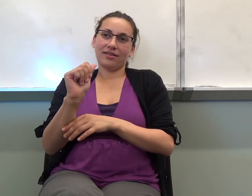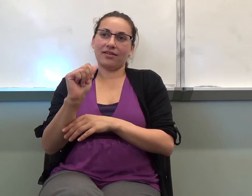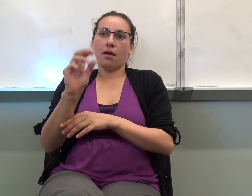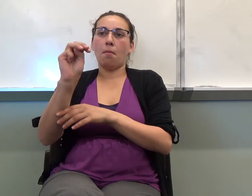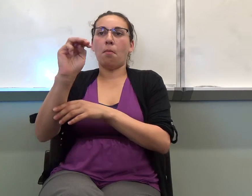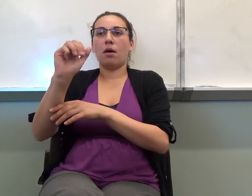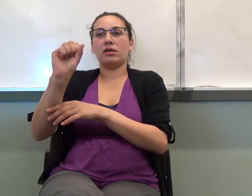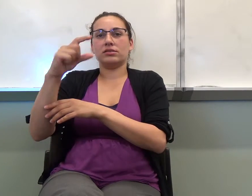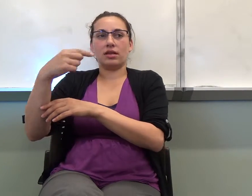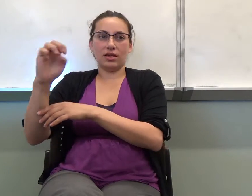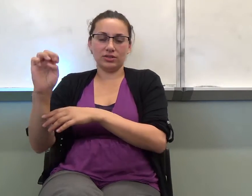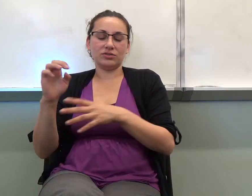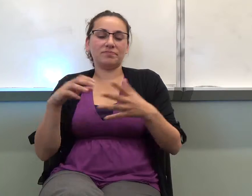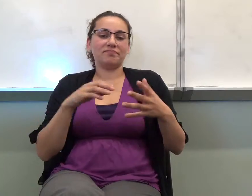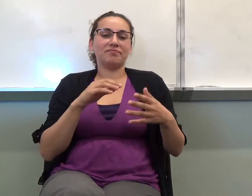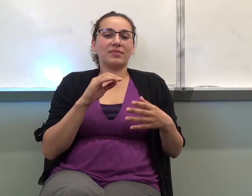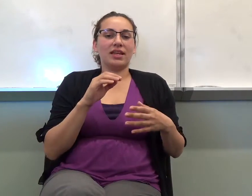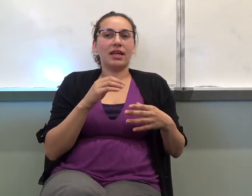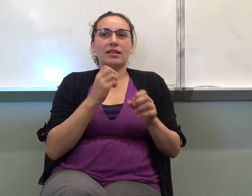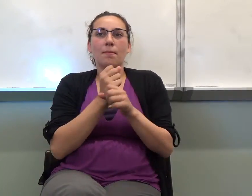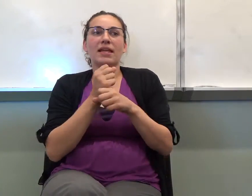called a frequency distribution.